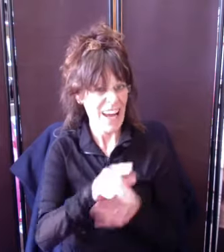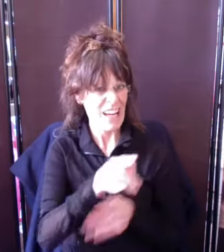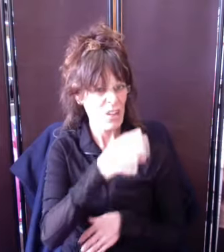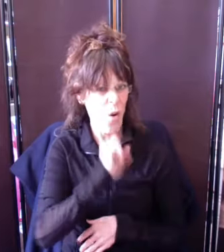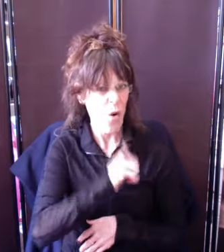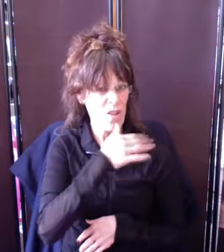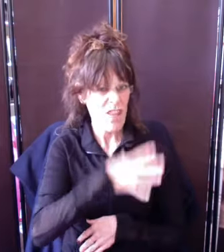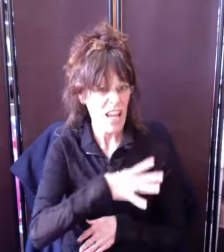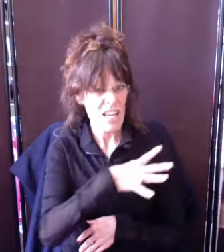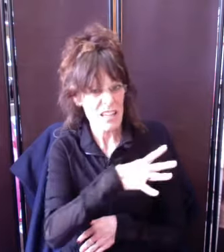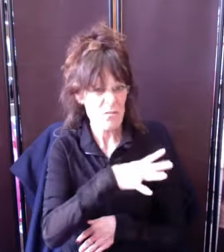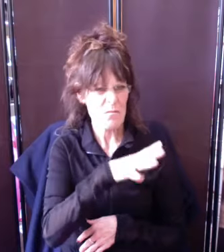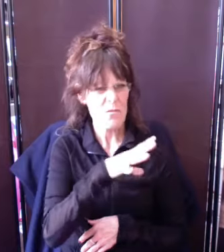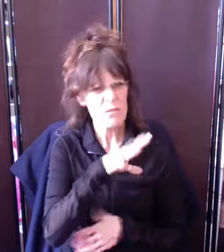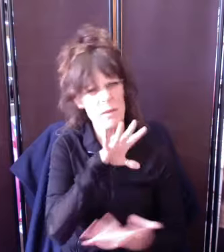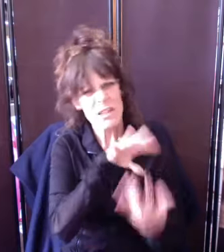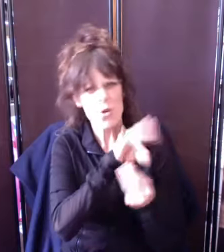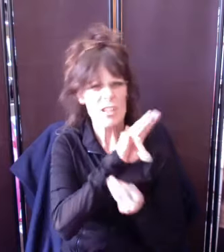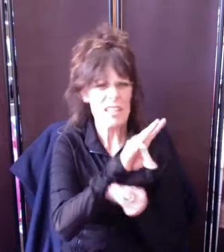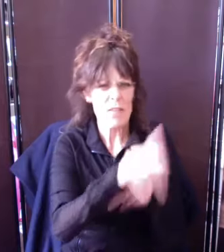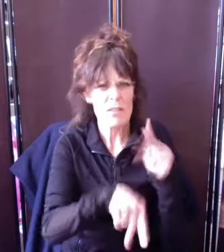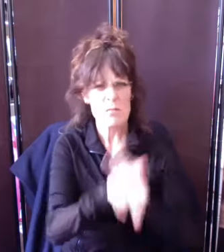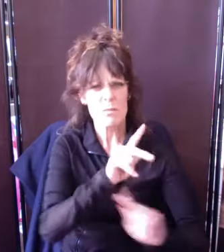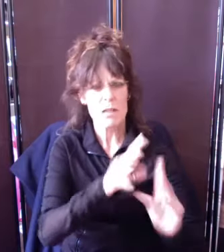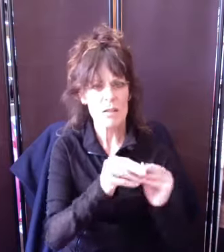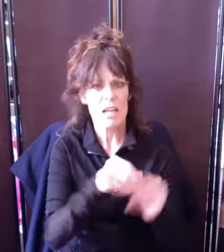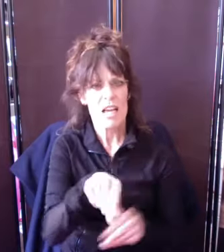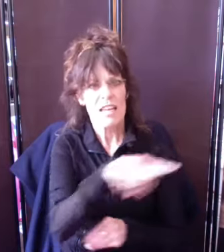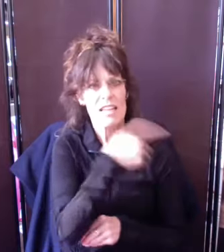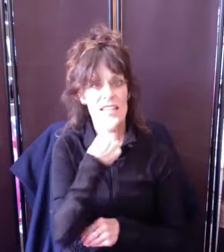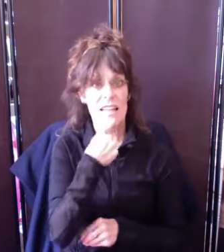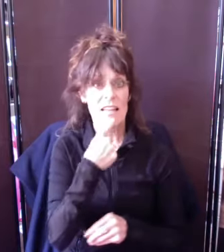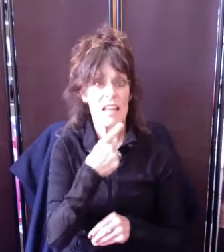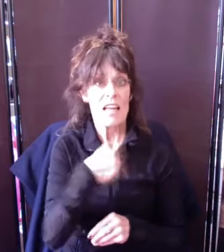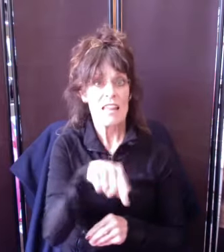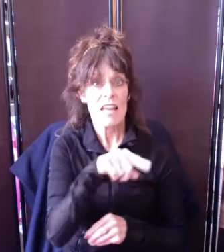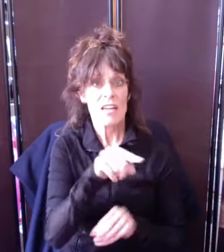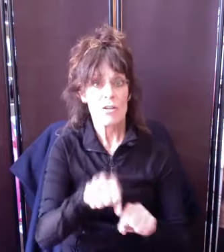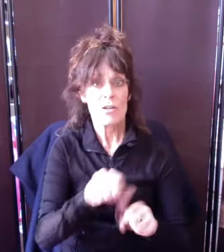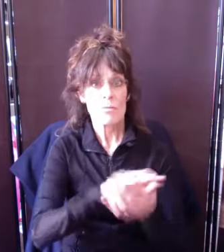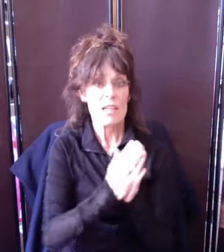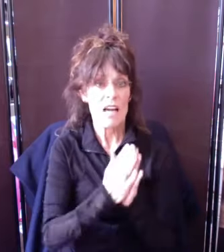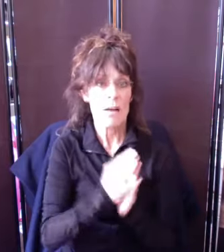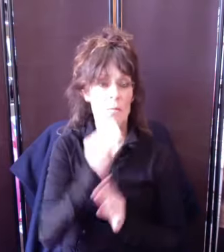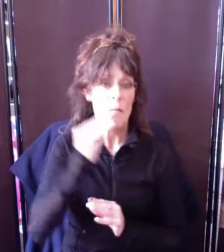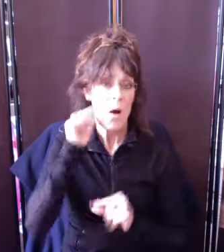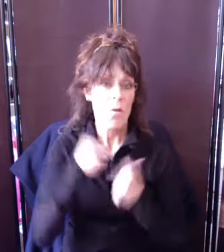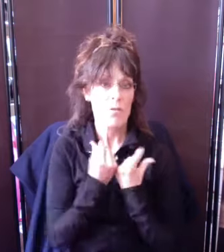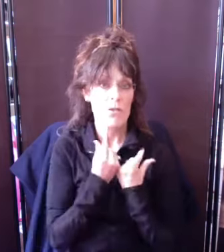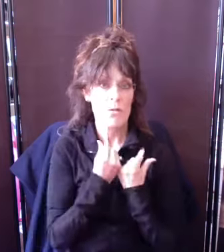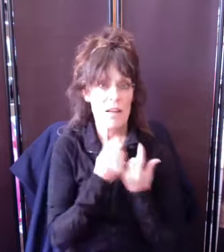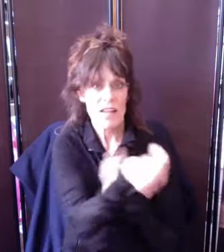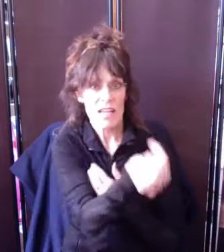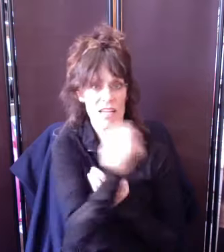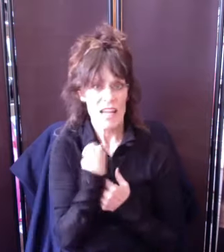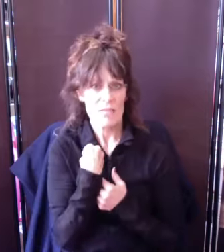7 people in the meeting, and they said that, they'd be my home group, and they didn't give me a meeting list, which I honestly think is the most important piece of literature in Alcoholics Anonymous.